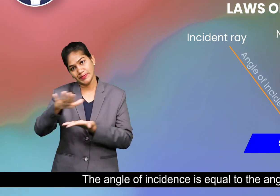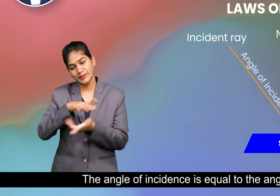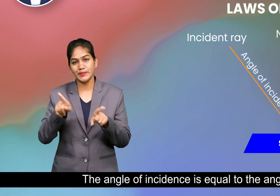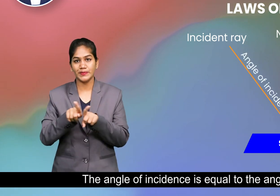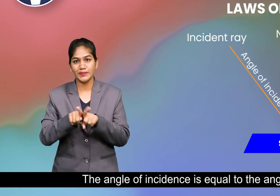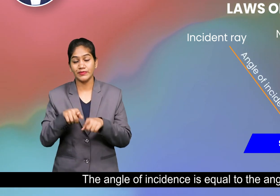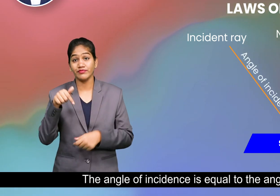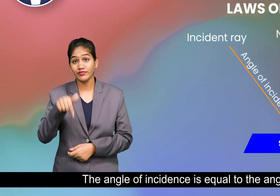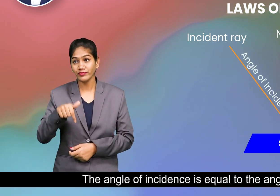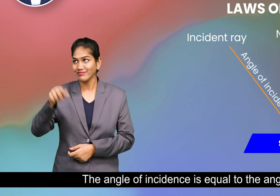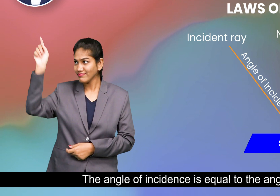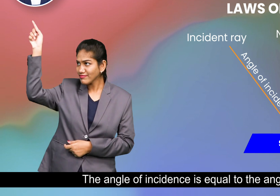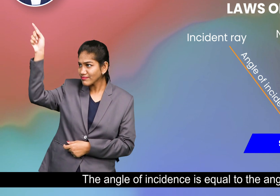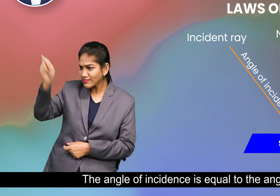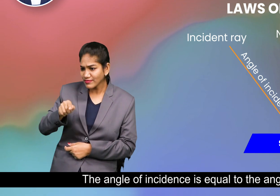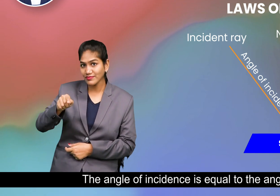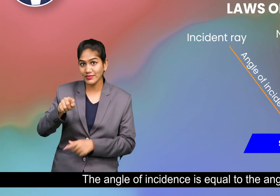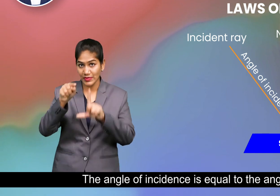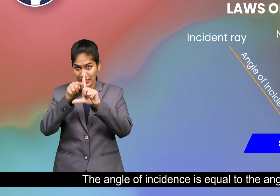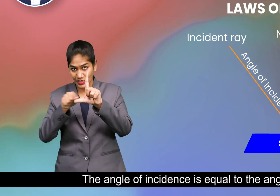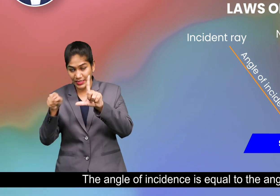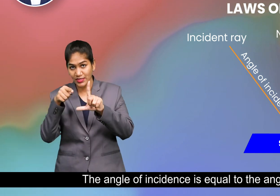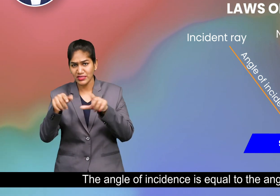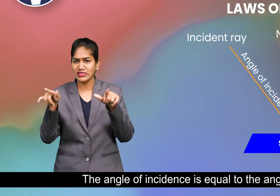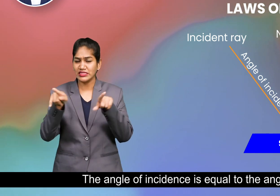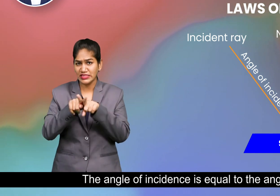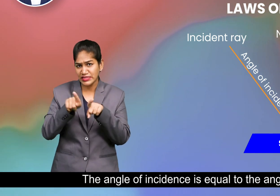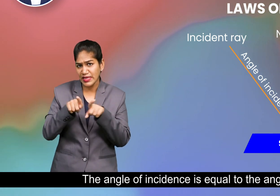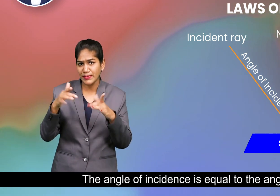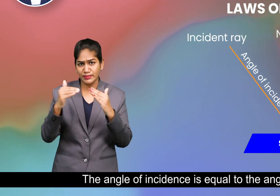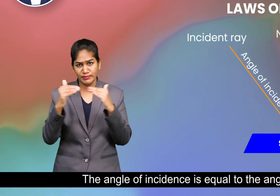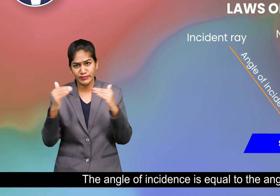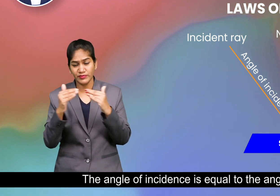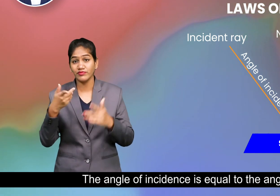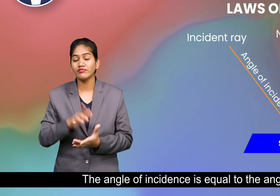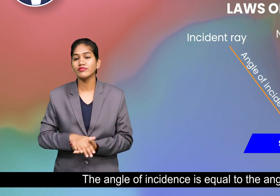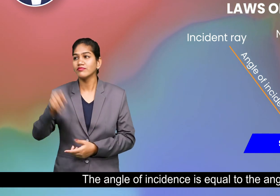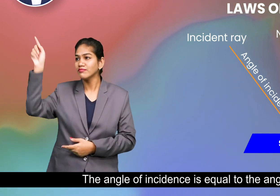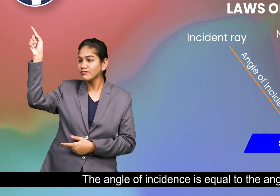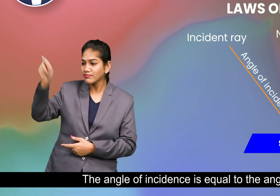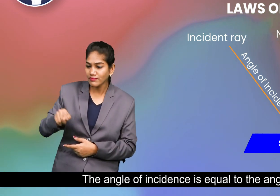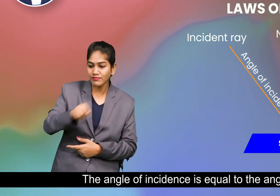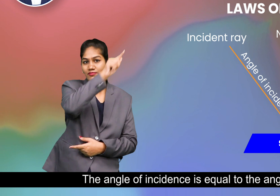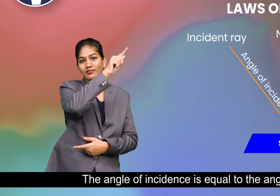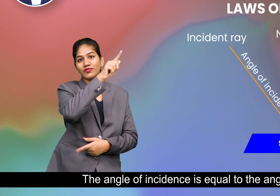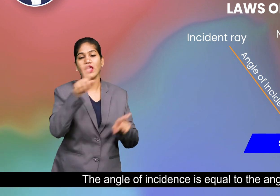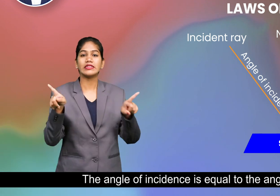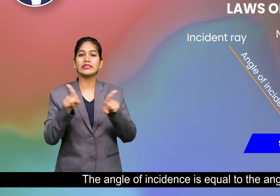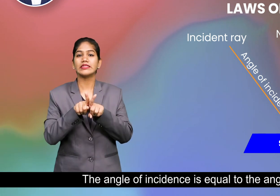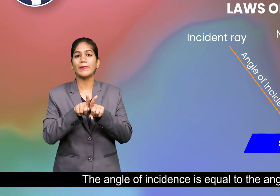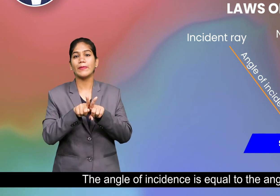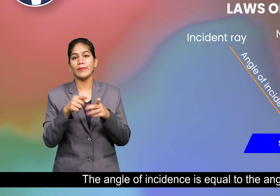The angle of incidence is equal to the angle of reflection